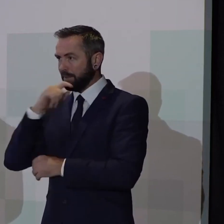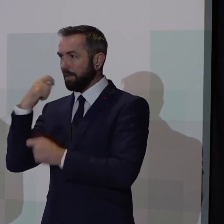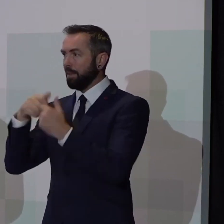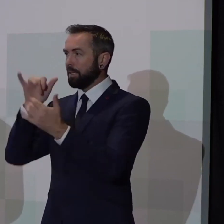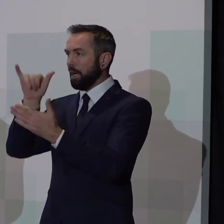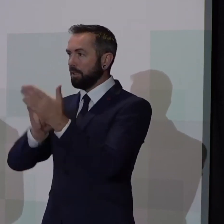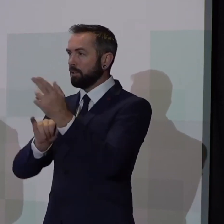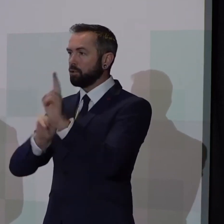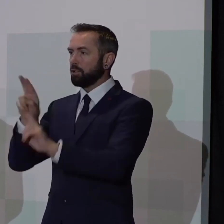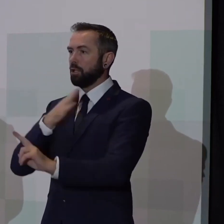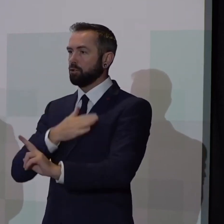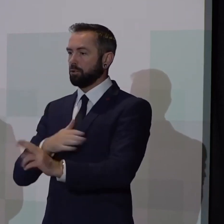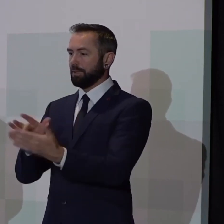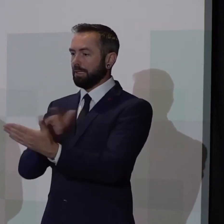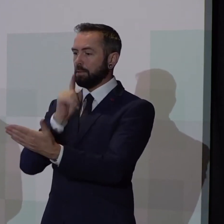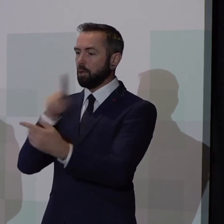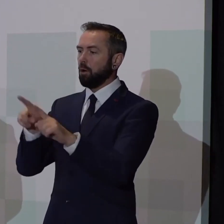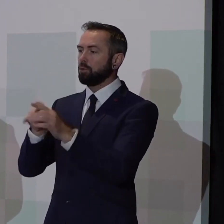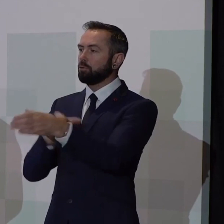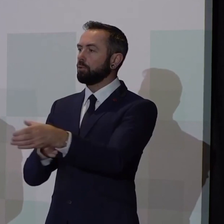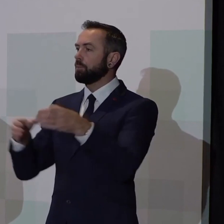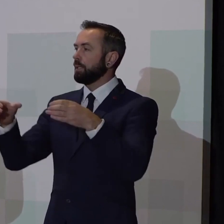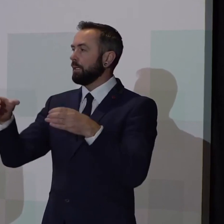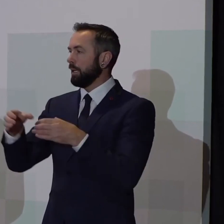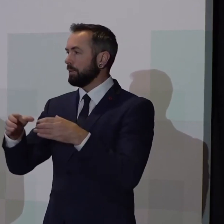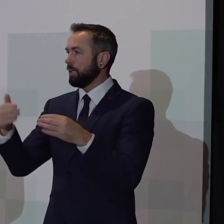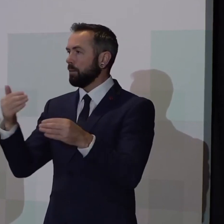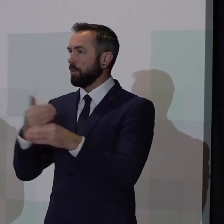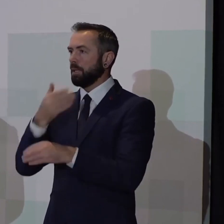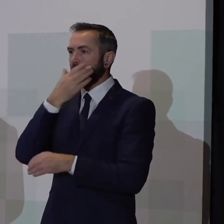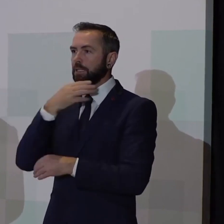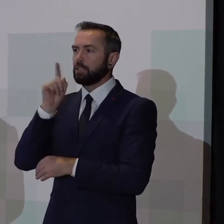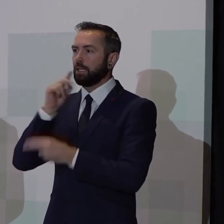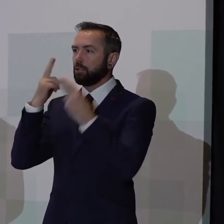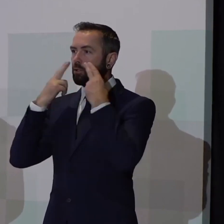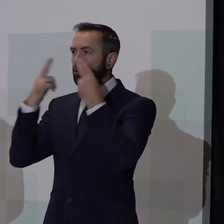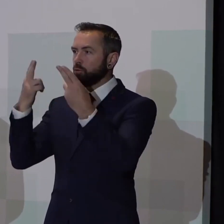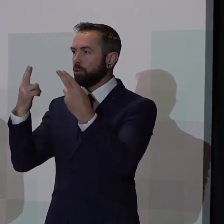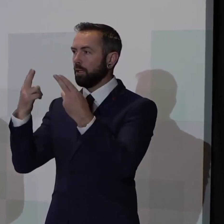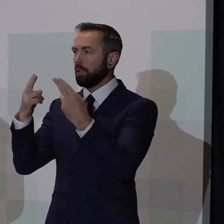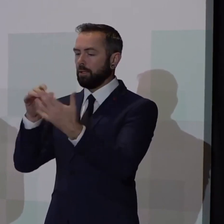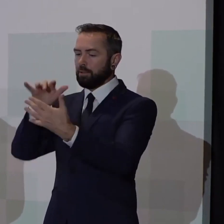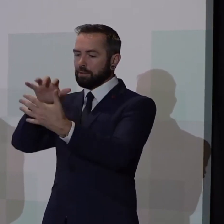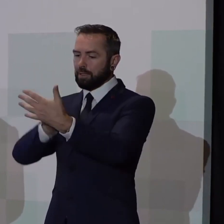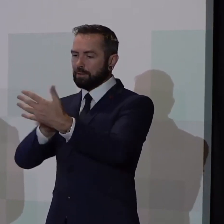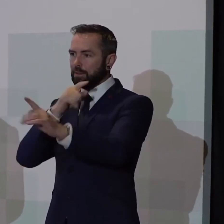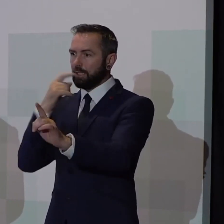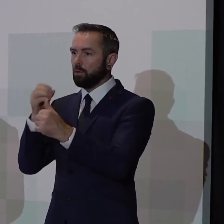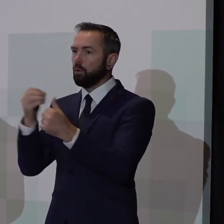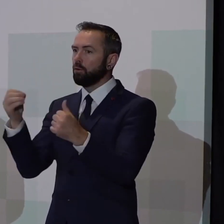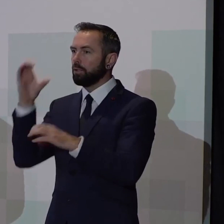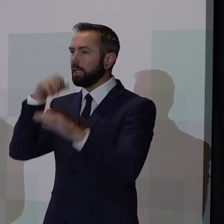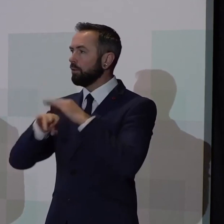should not only be deleted, but that it should be replaced by a gender-neutral text to include other carers in the